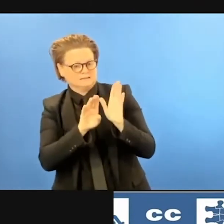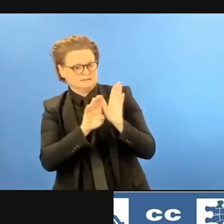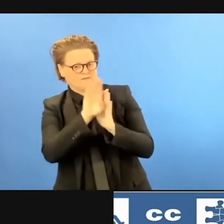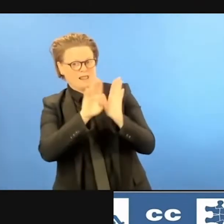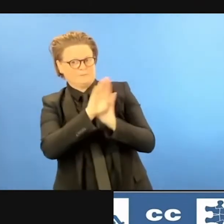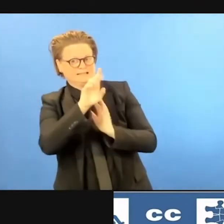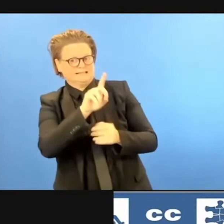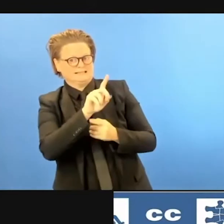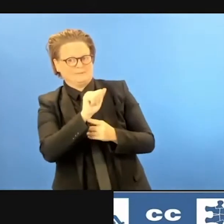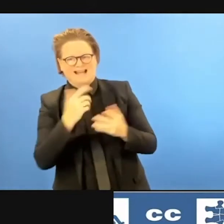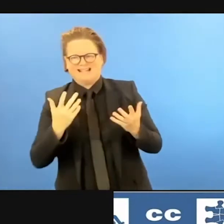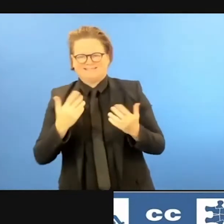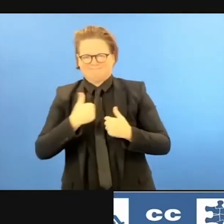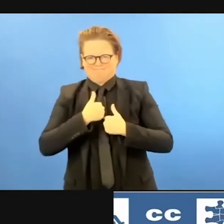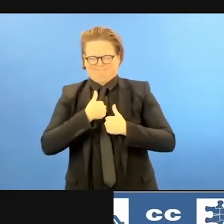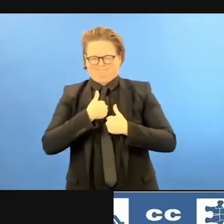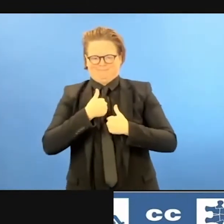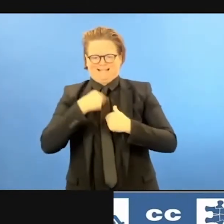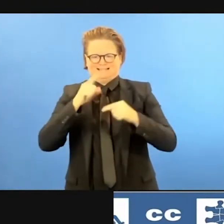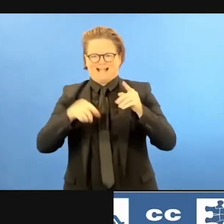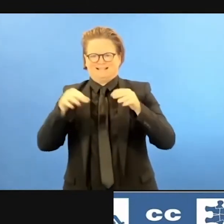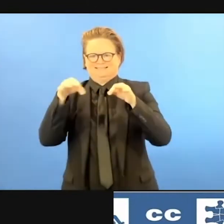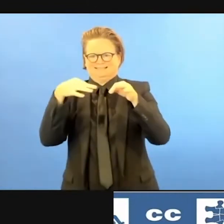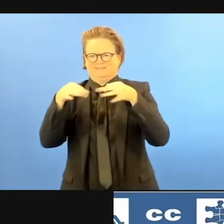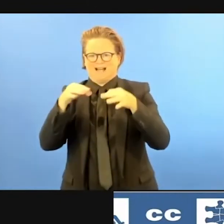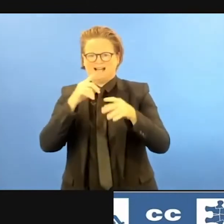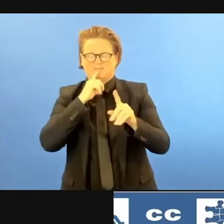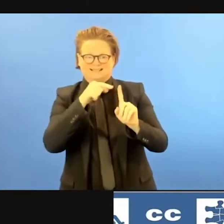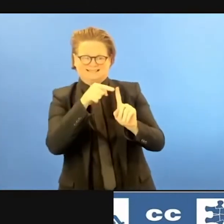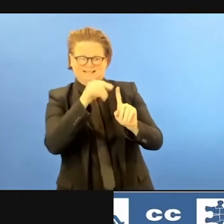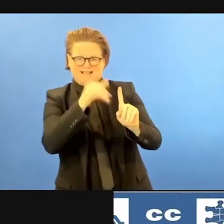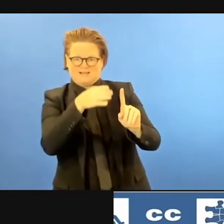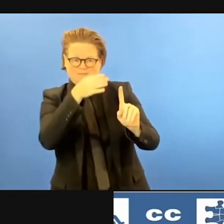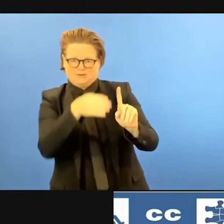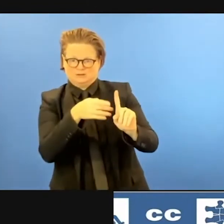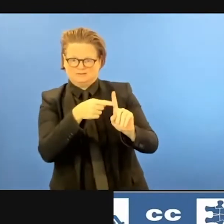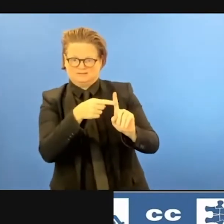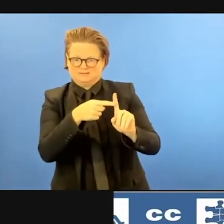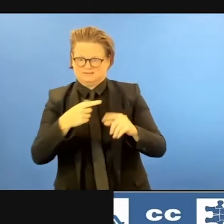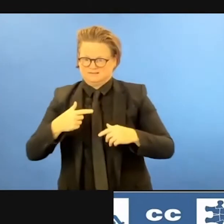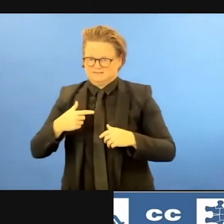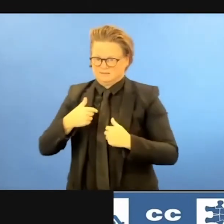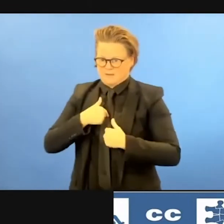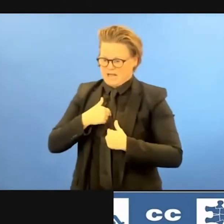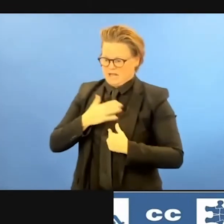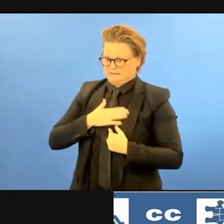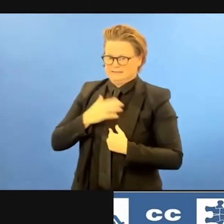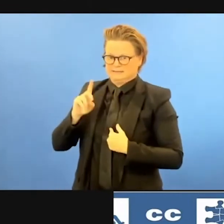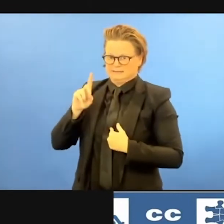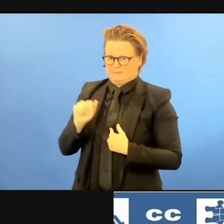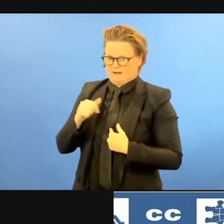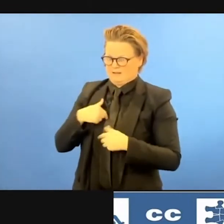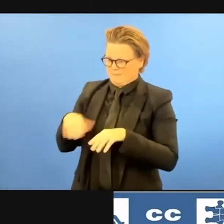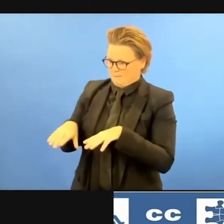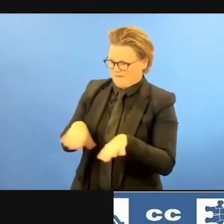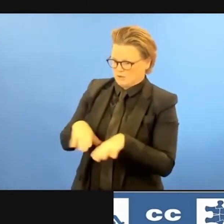eligible define it, whether they qualify as a medical, behavioral health, or other spectrum disabilities, that